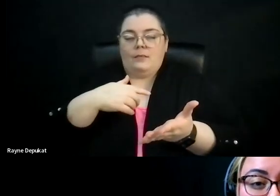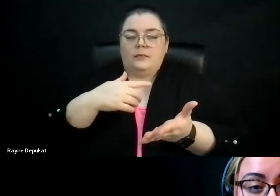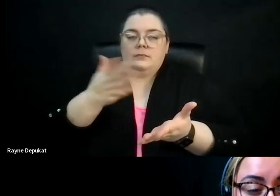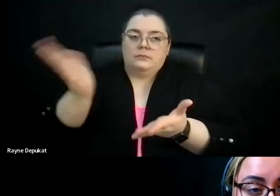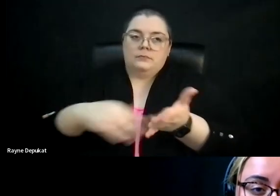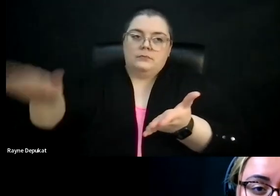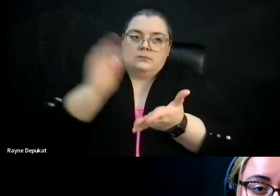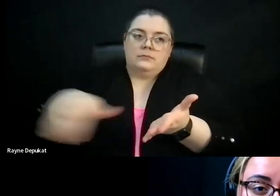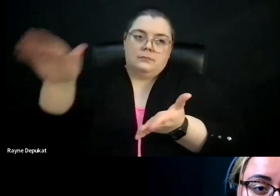Rhode Island,